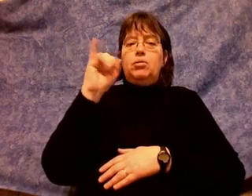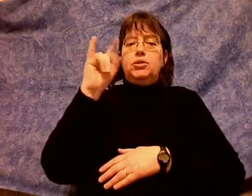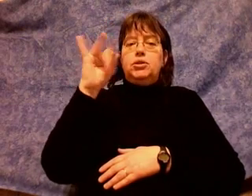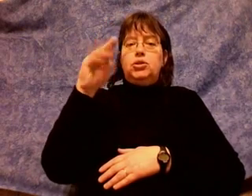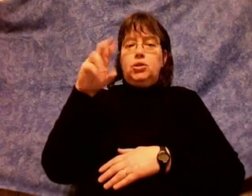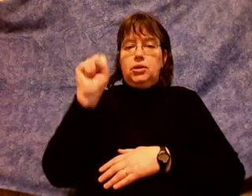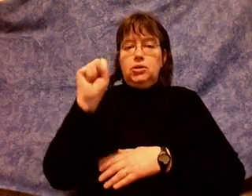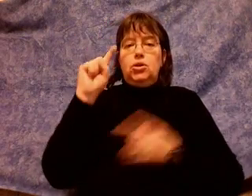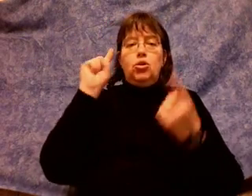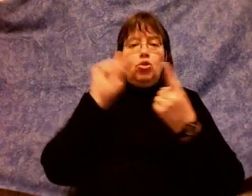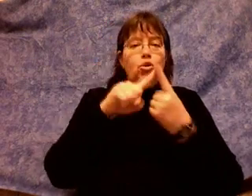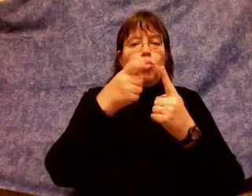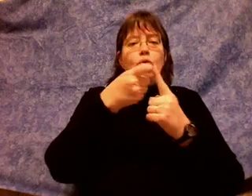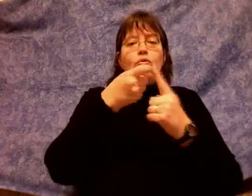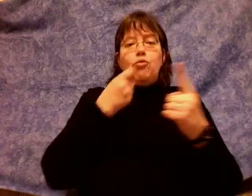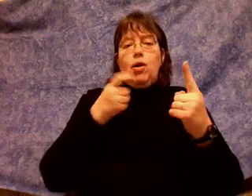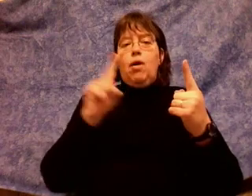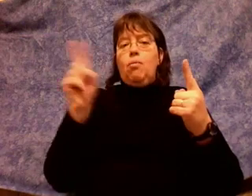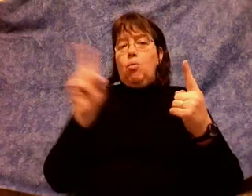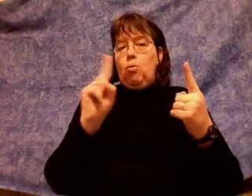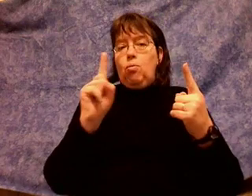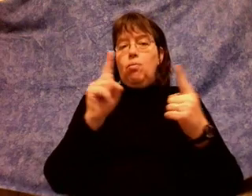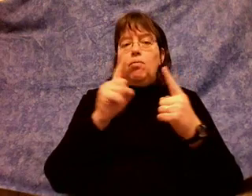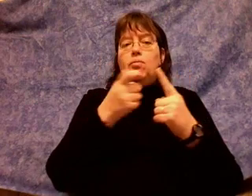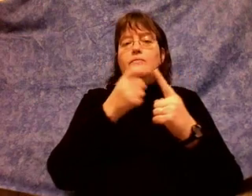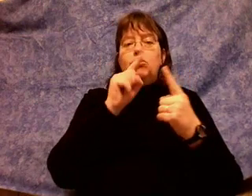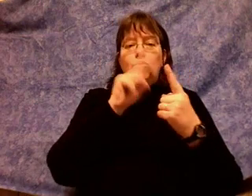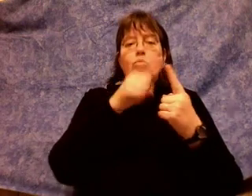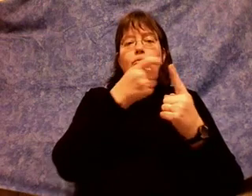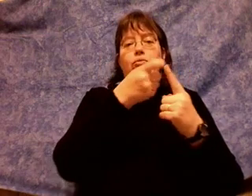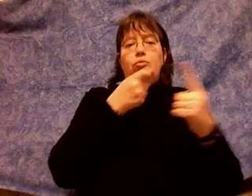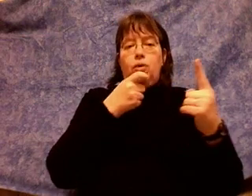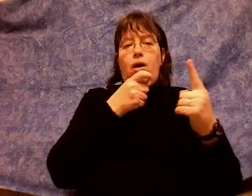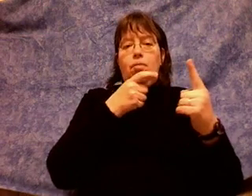the, or ASL doesn't have prepositions to, from,